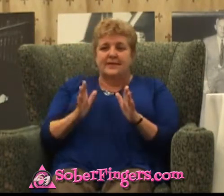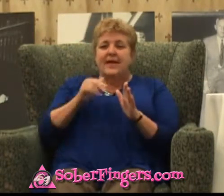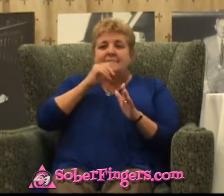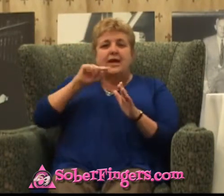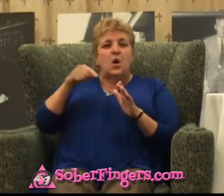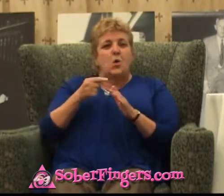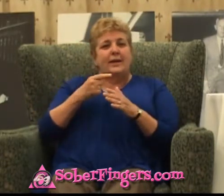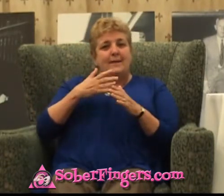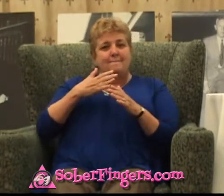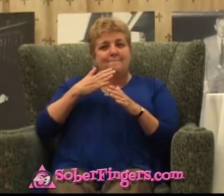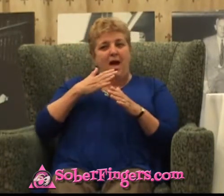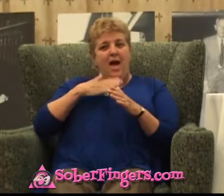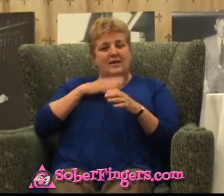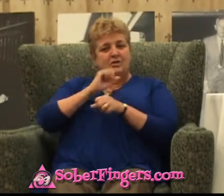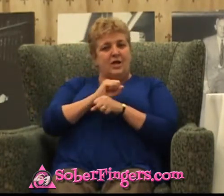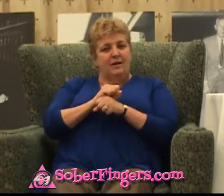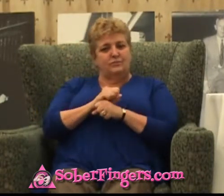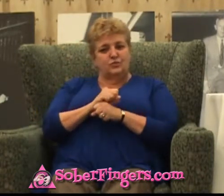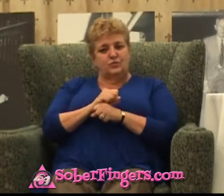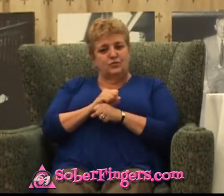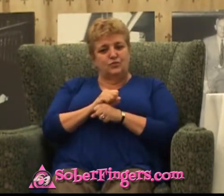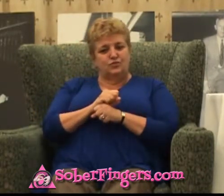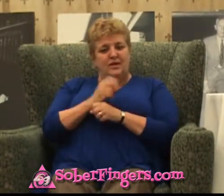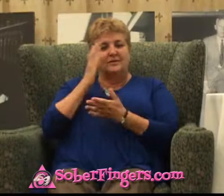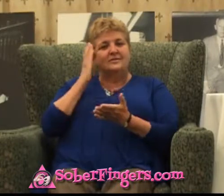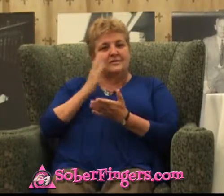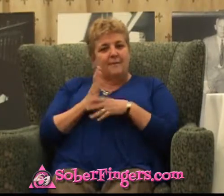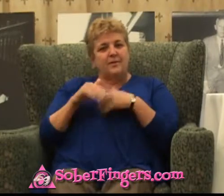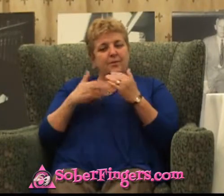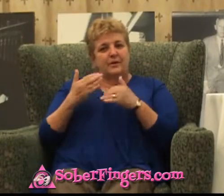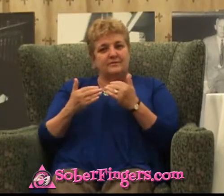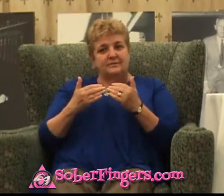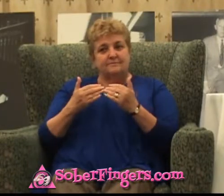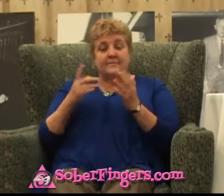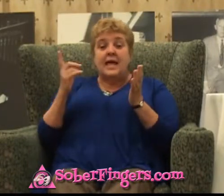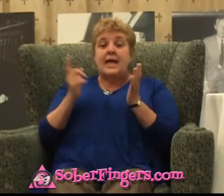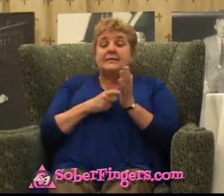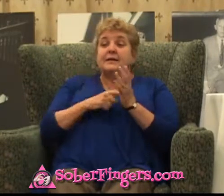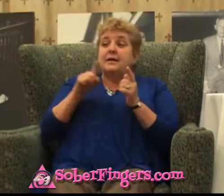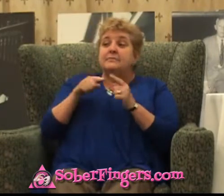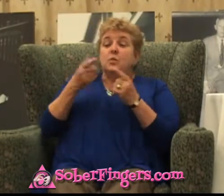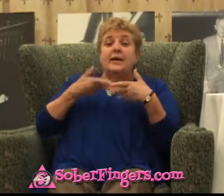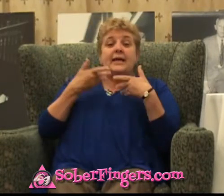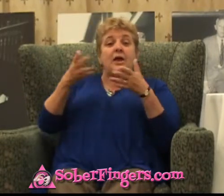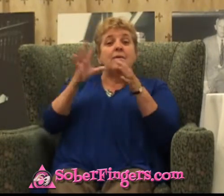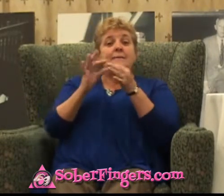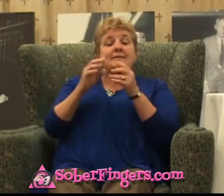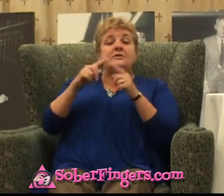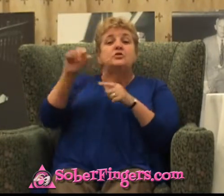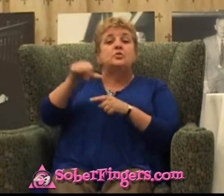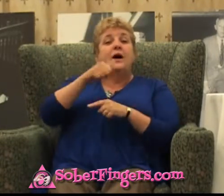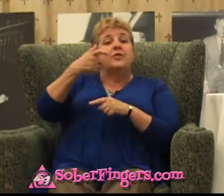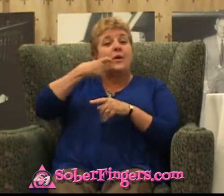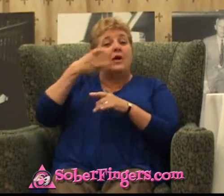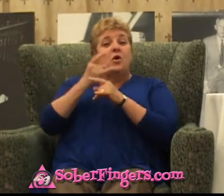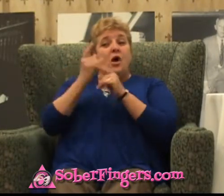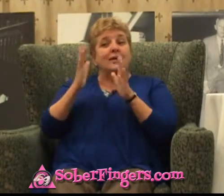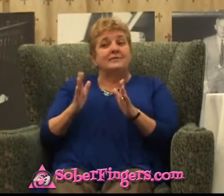the process. And sometimes when I carry this message to other suffering alcoholics, they aren't ready for it. So